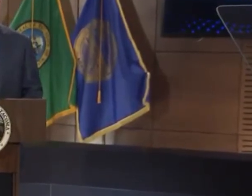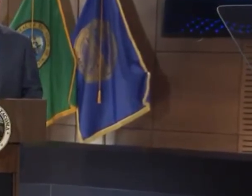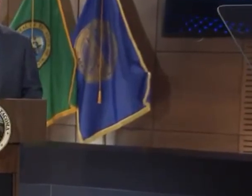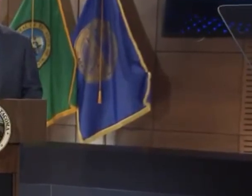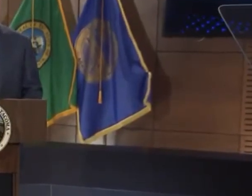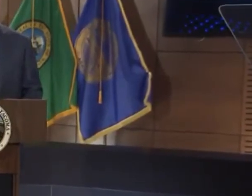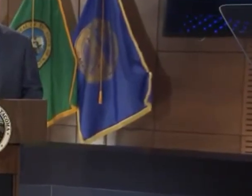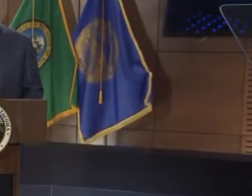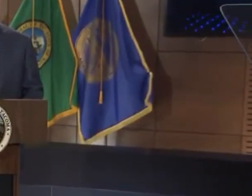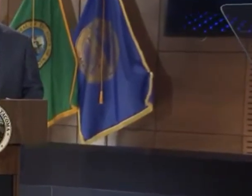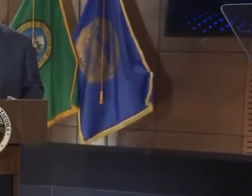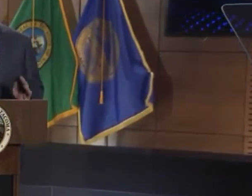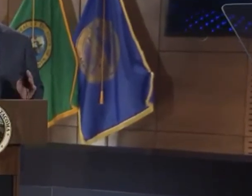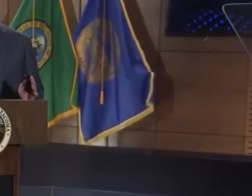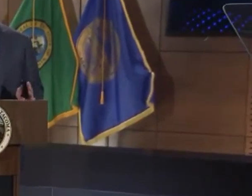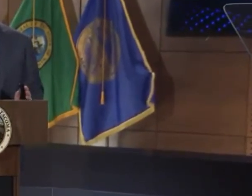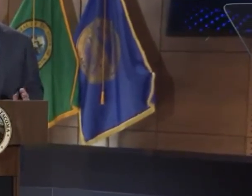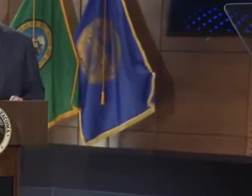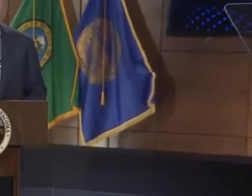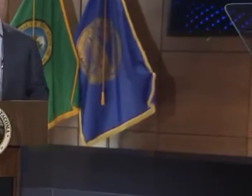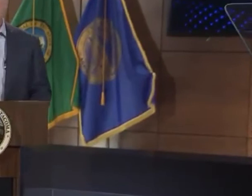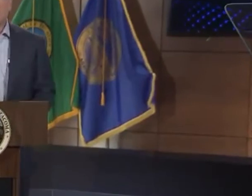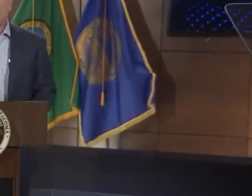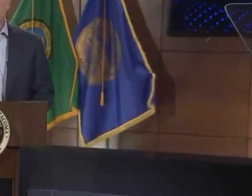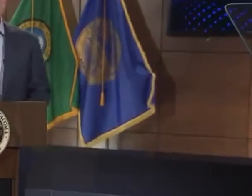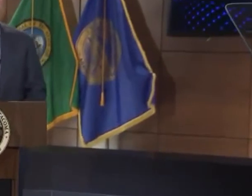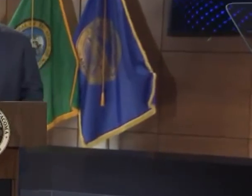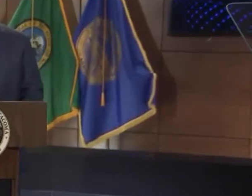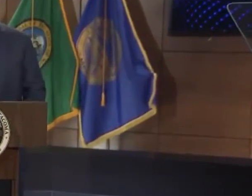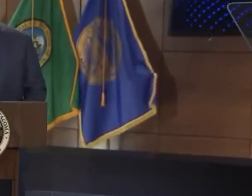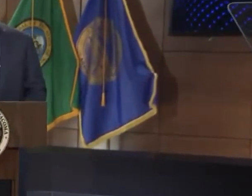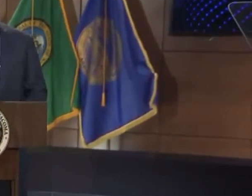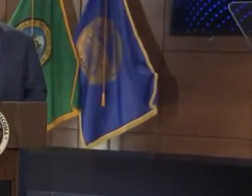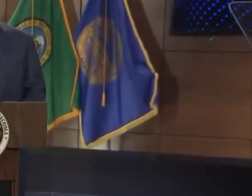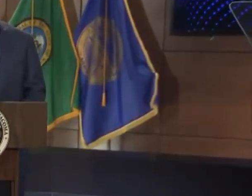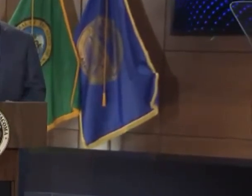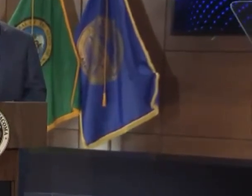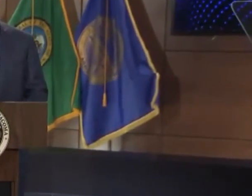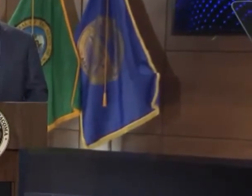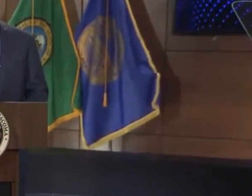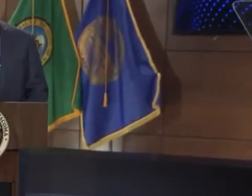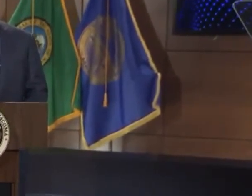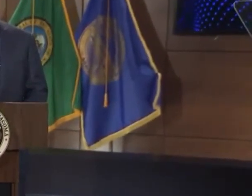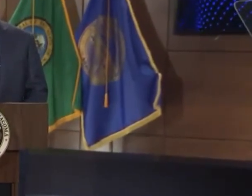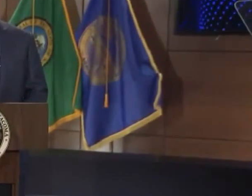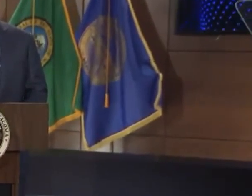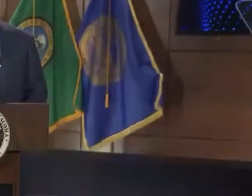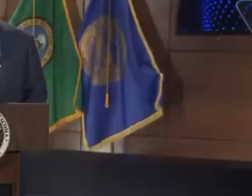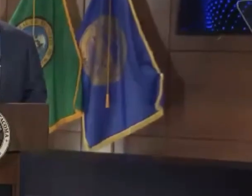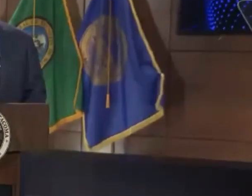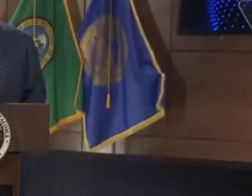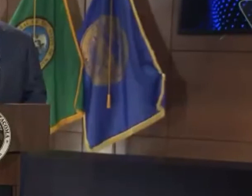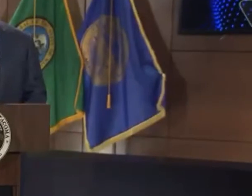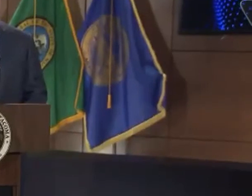stronger together. As we close out this evening, we will once again be joined by the choir from the Congregational Christian Church